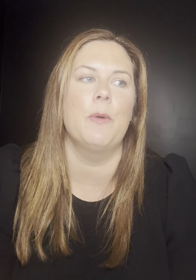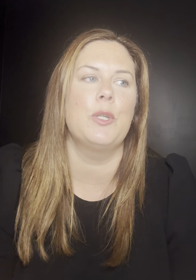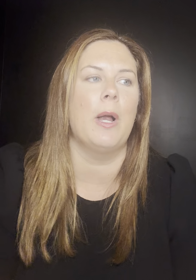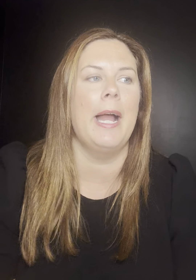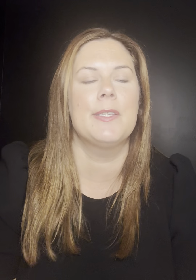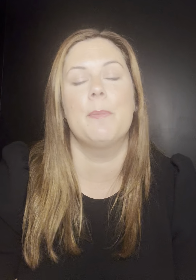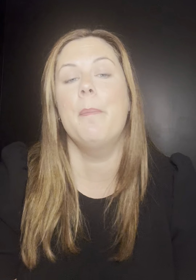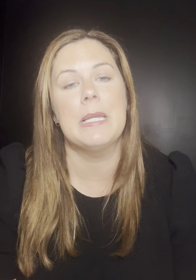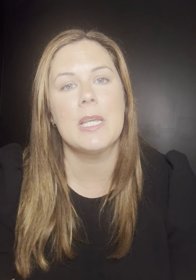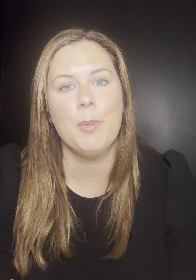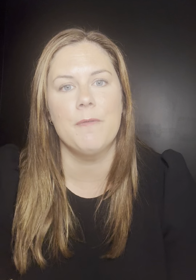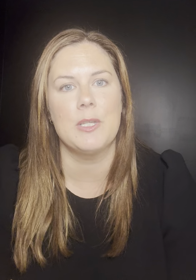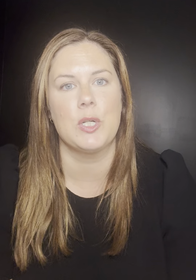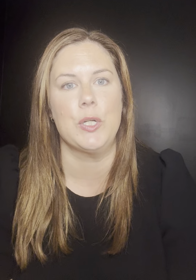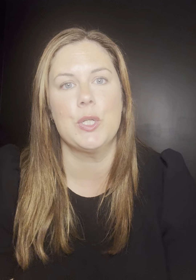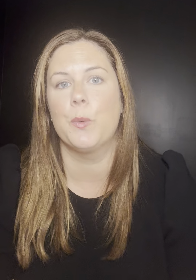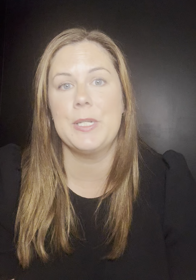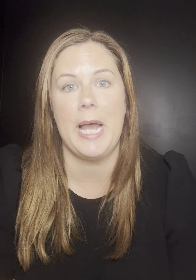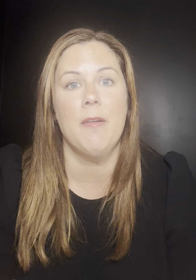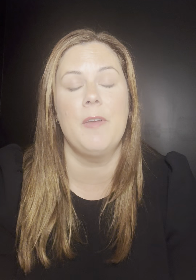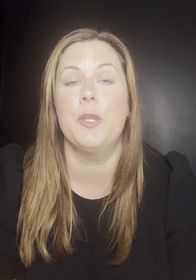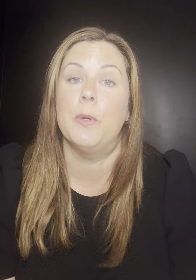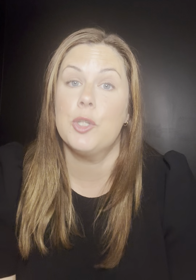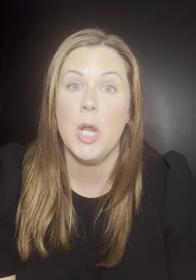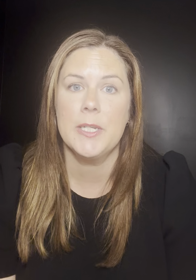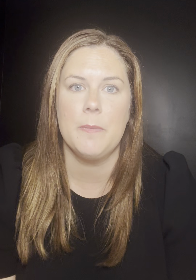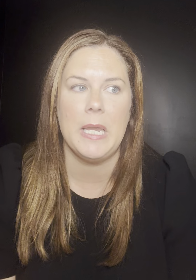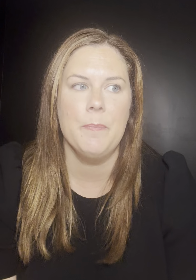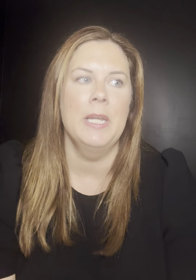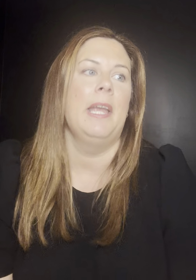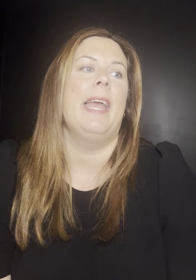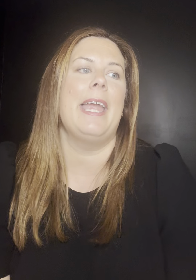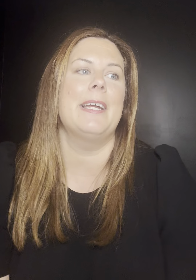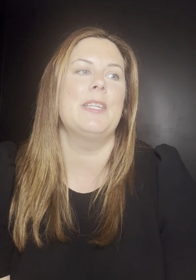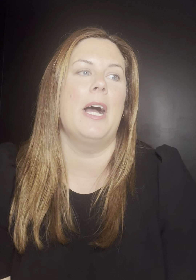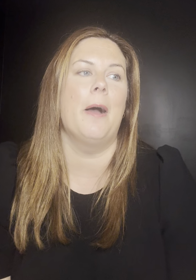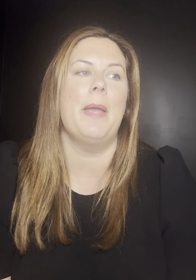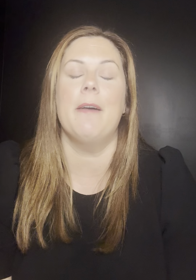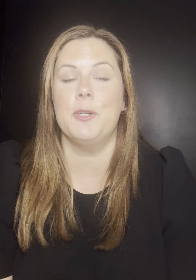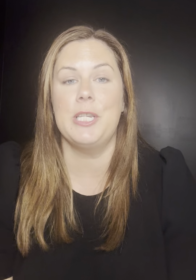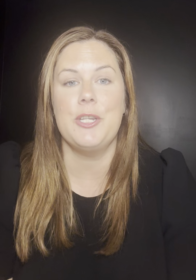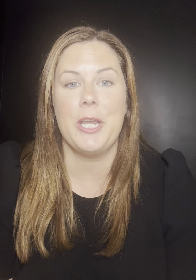where I had some amazing professors who were deaf and who instructed me. And after